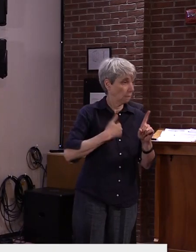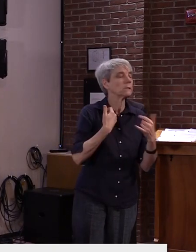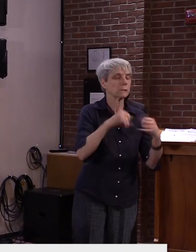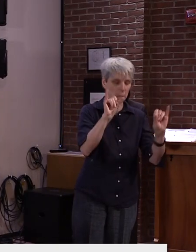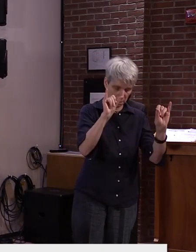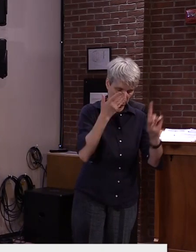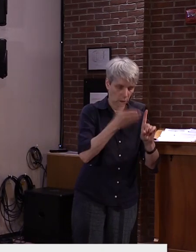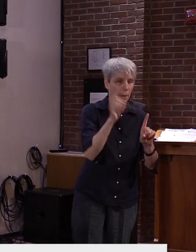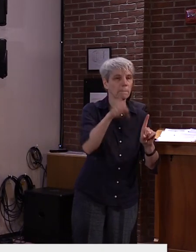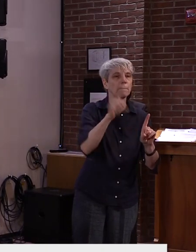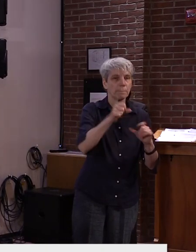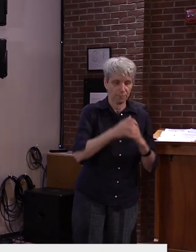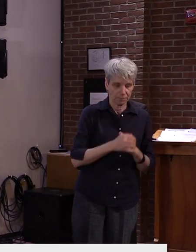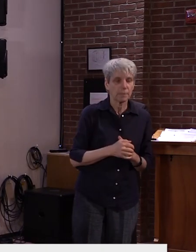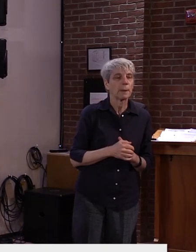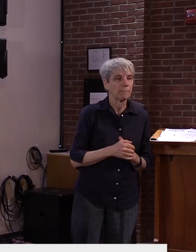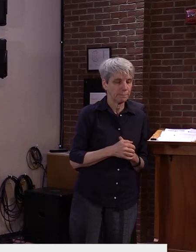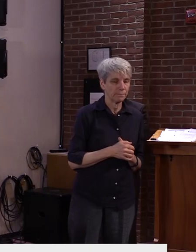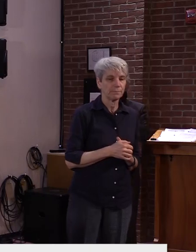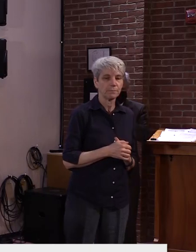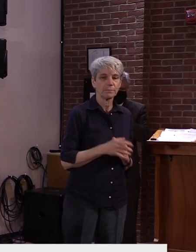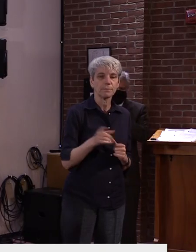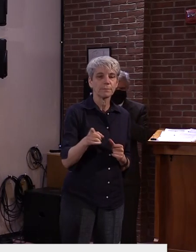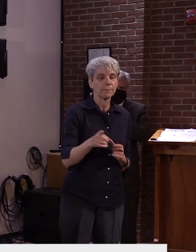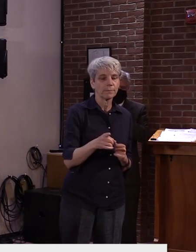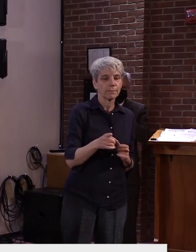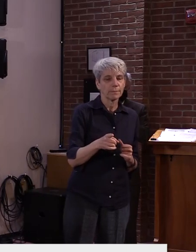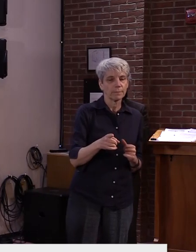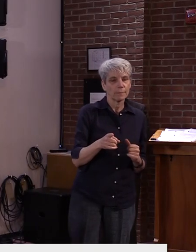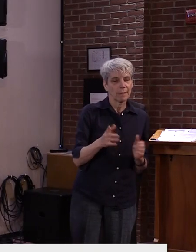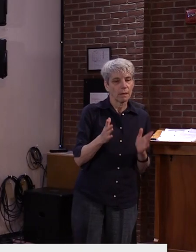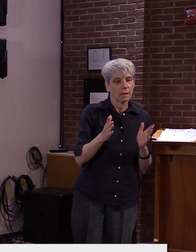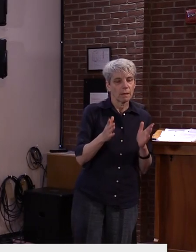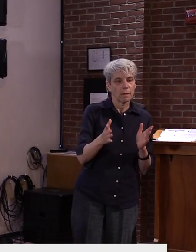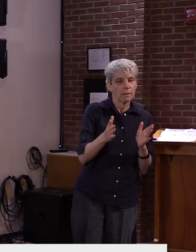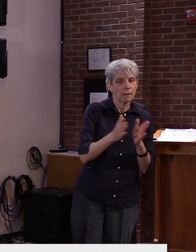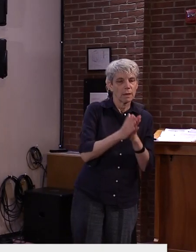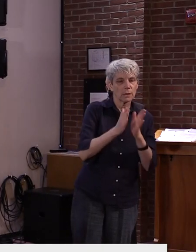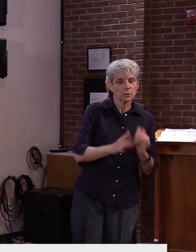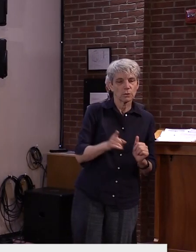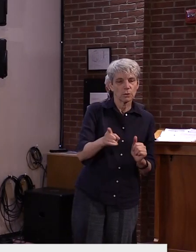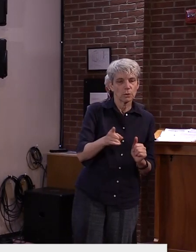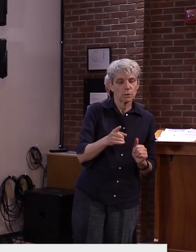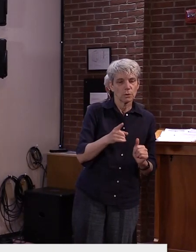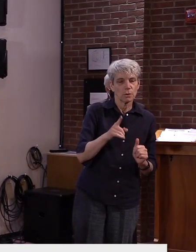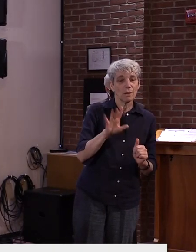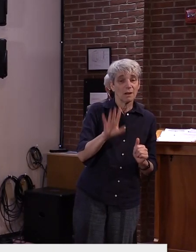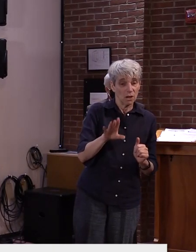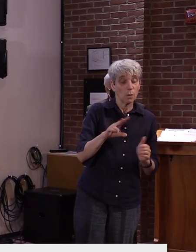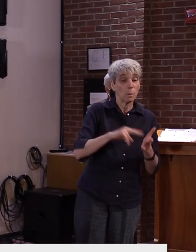Yeah. It is, correct, Governor. Enforcement actively following up on those tips?